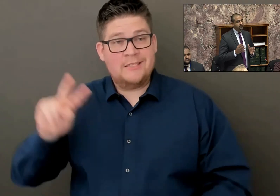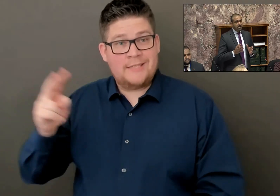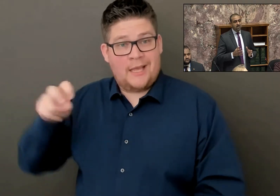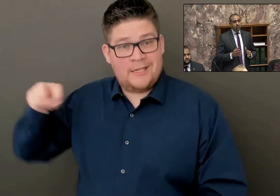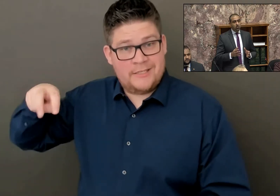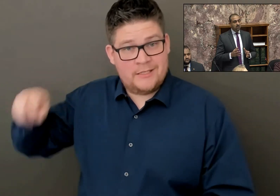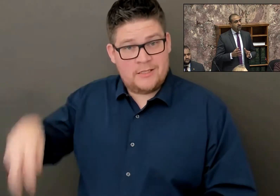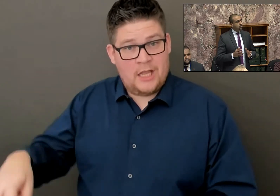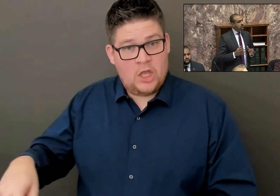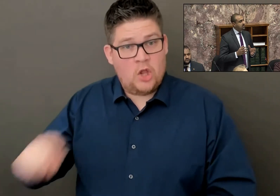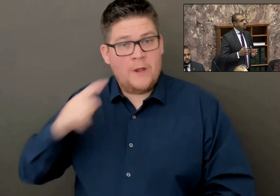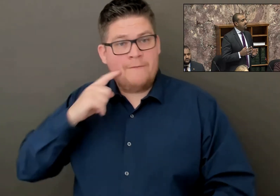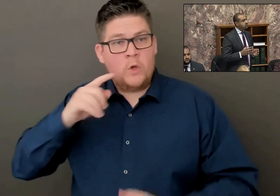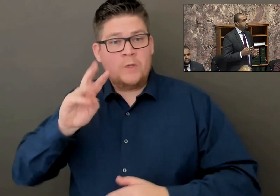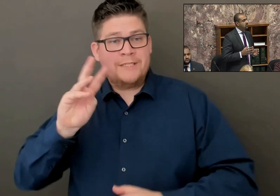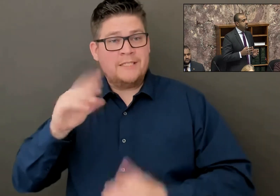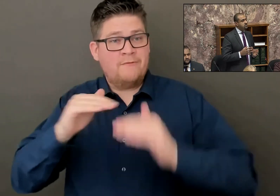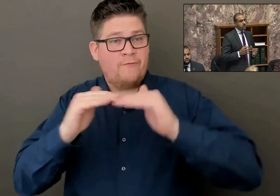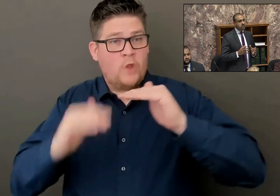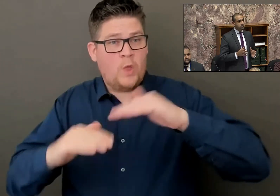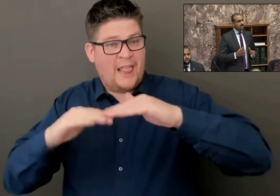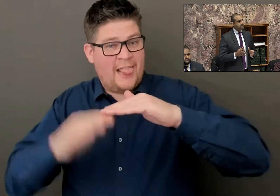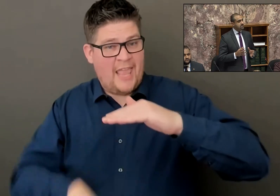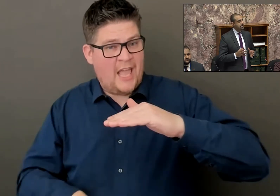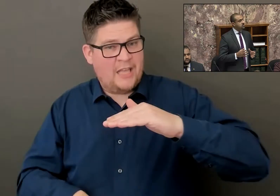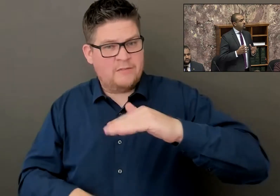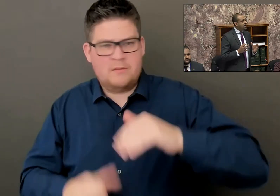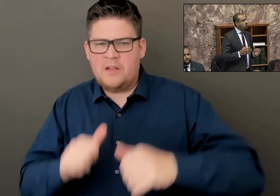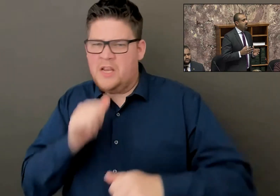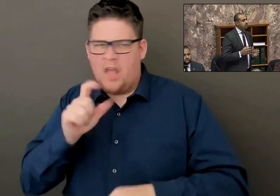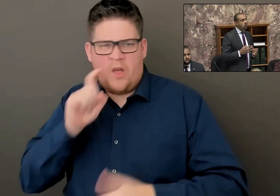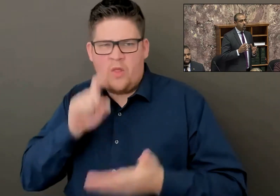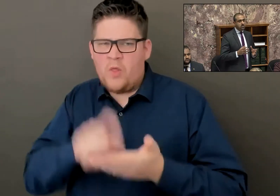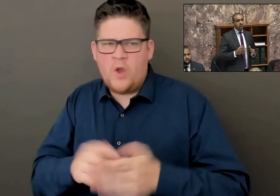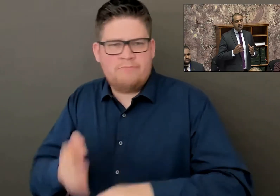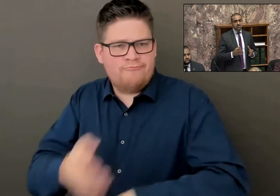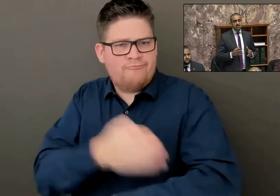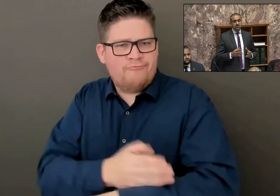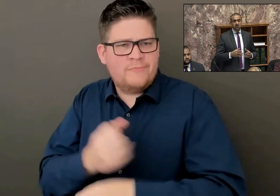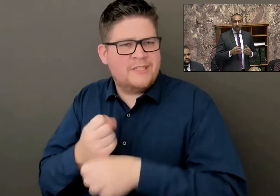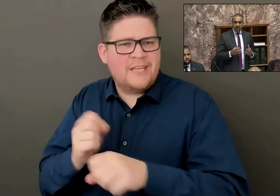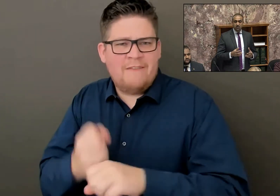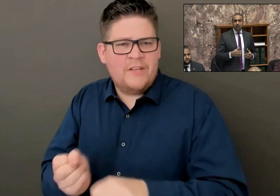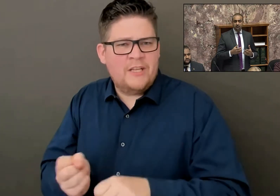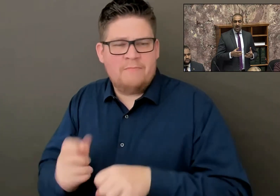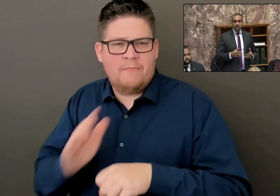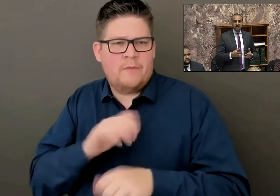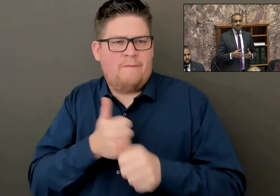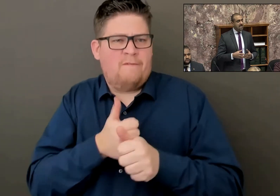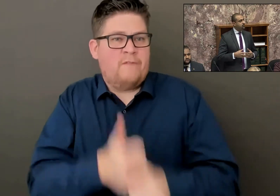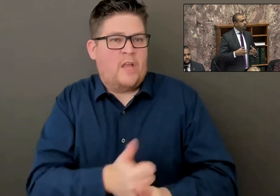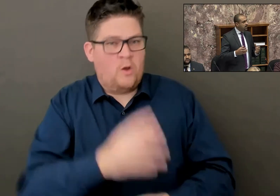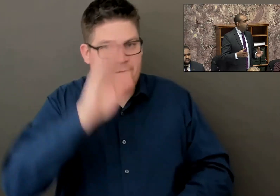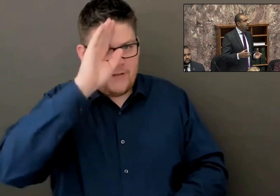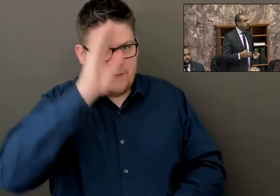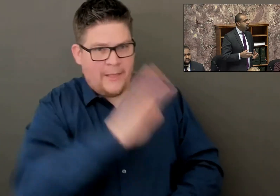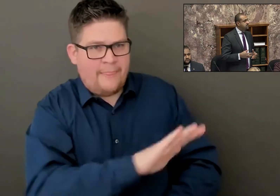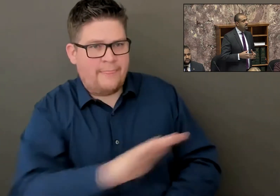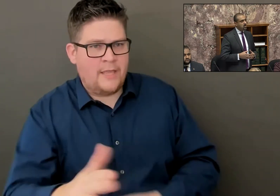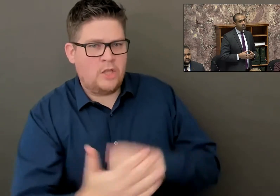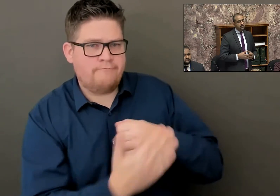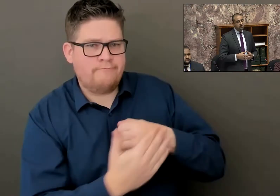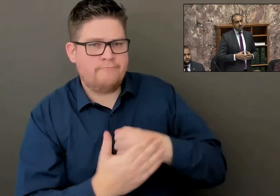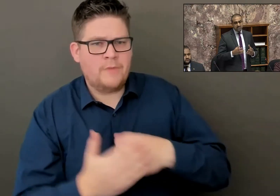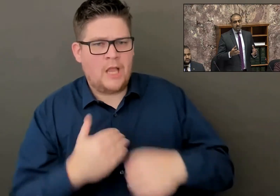but it's vitally important that we look at this housing crisis with a new lens, try to create more suites that are bigger for families, allow for bigger